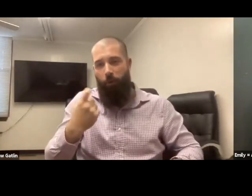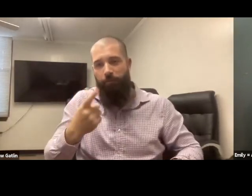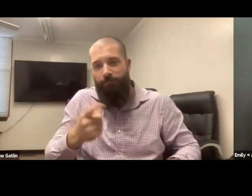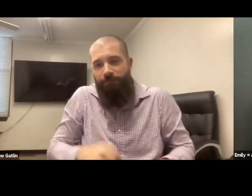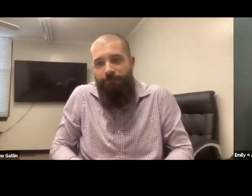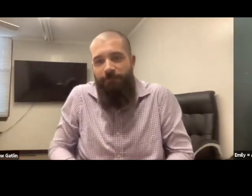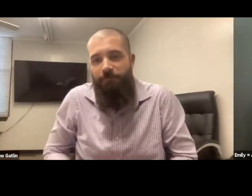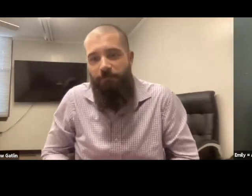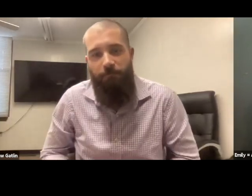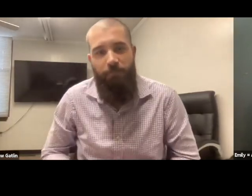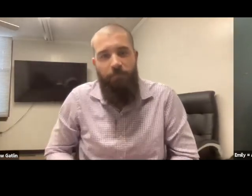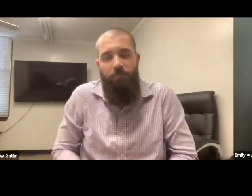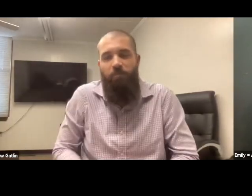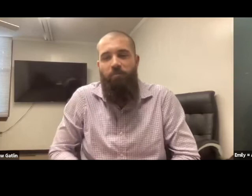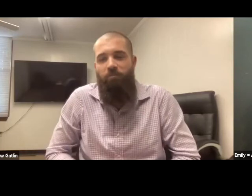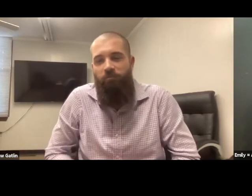Great. Go ahead.